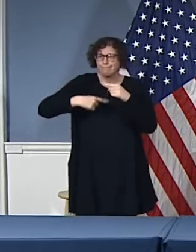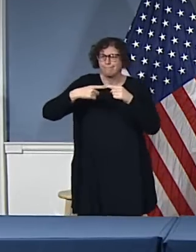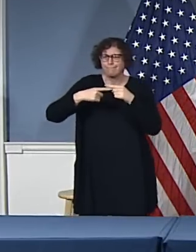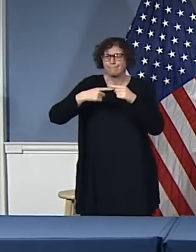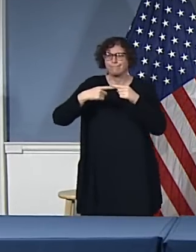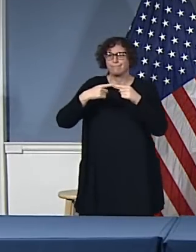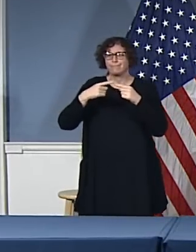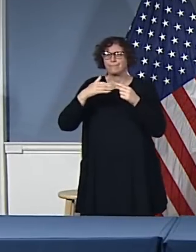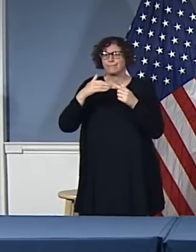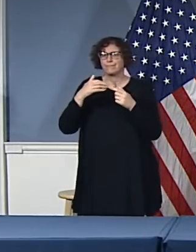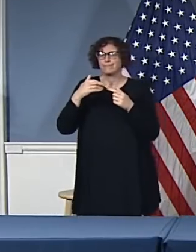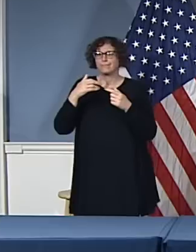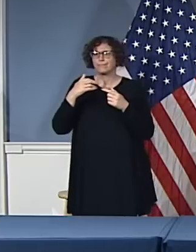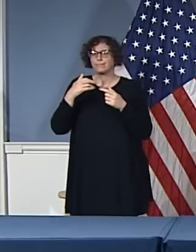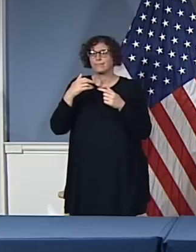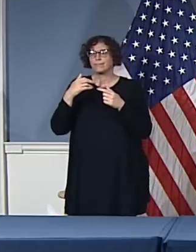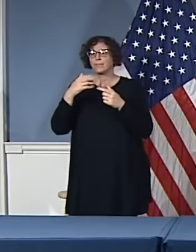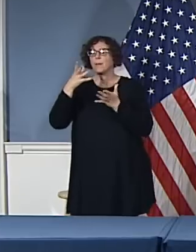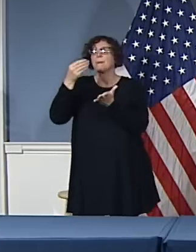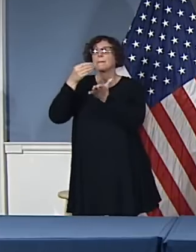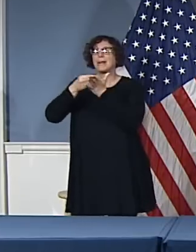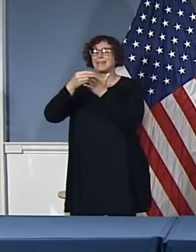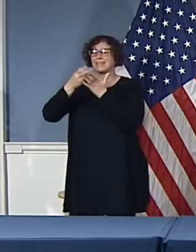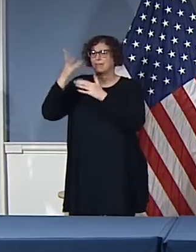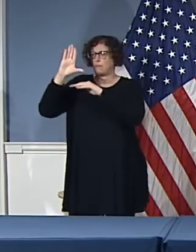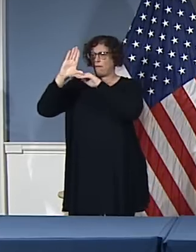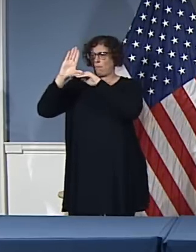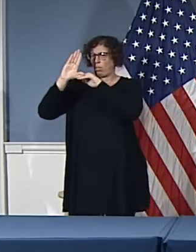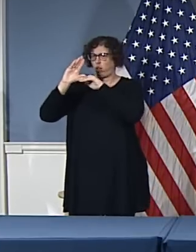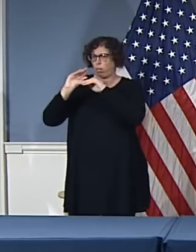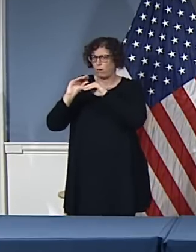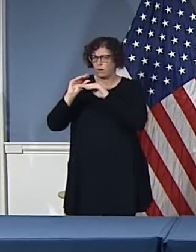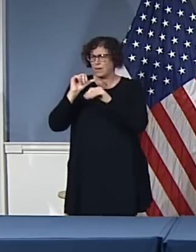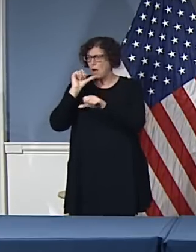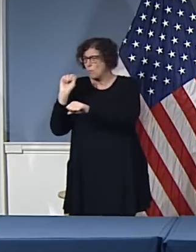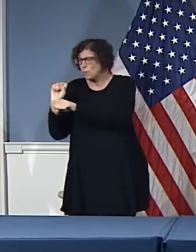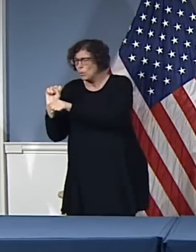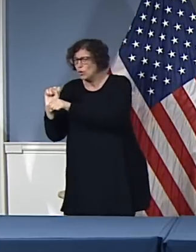from rent to food, what actions should they be taking?